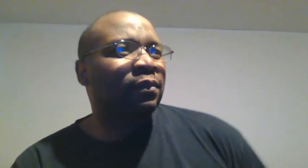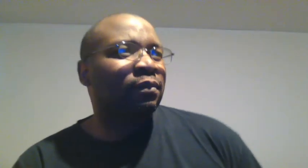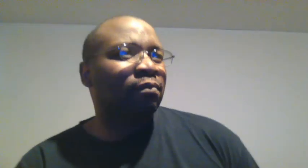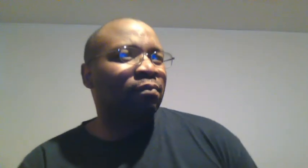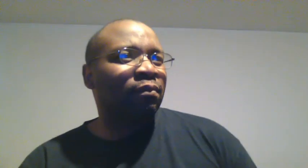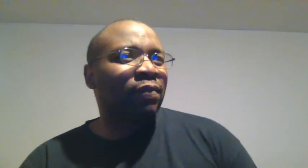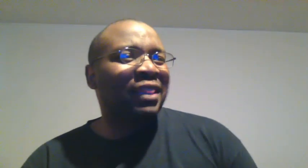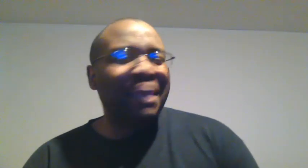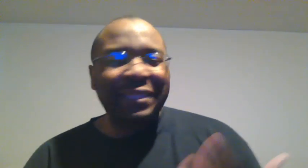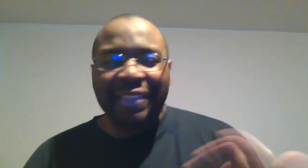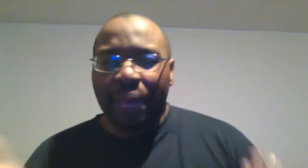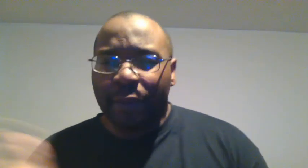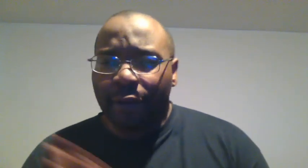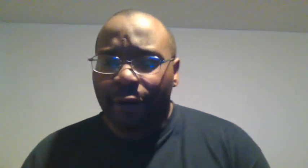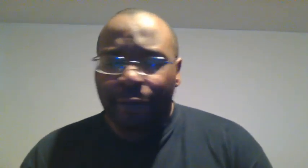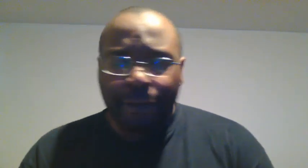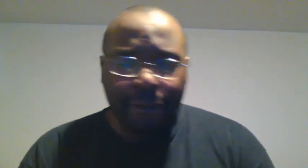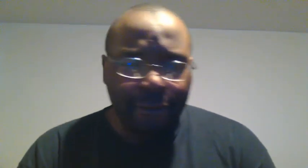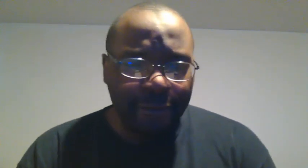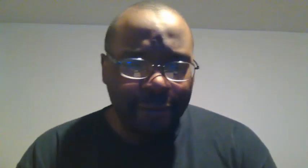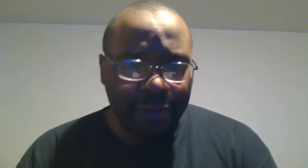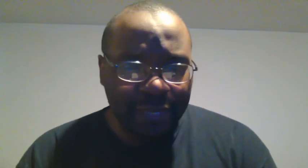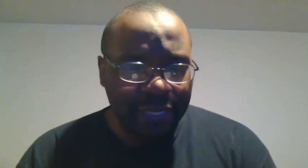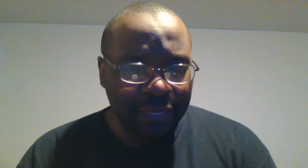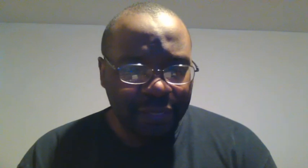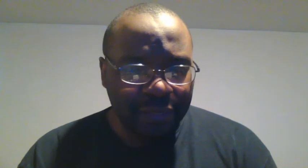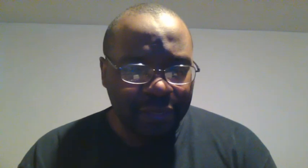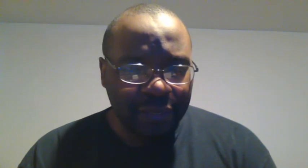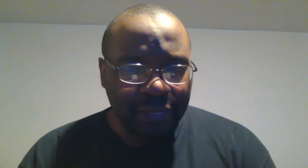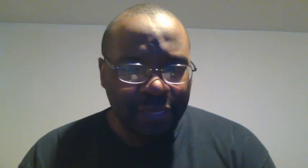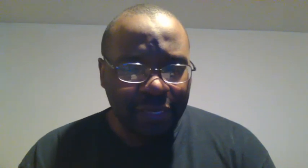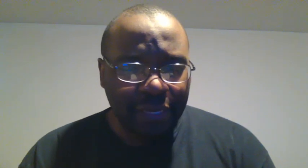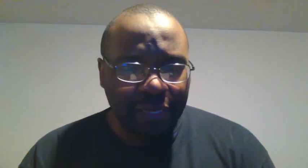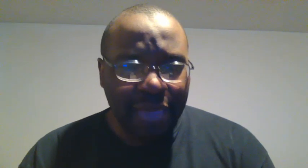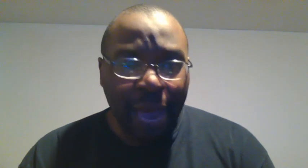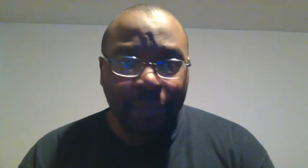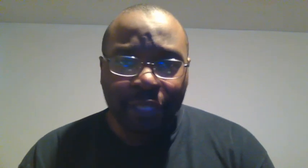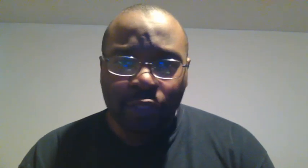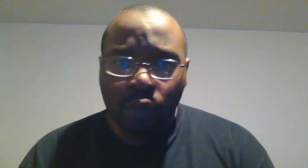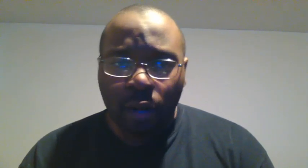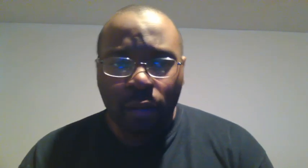Let me stop here. God bless you all.